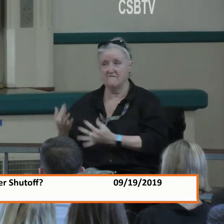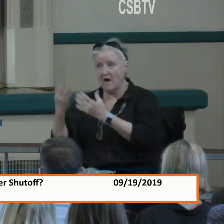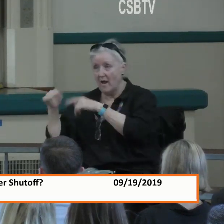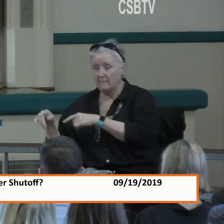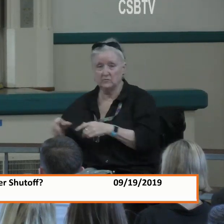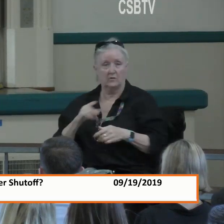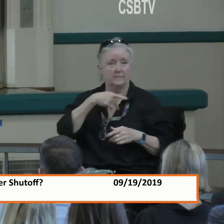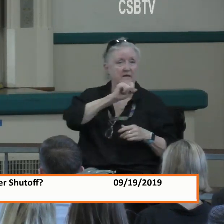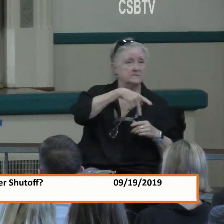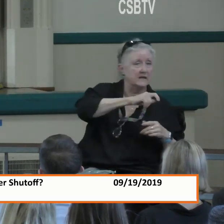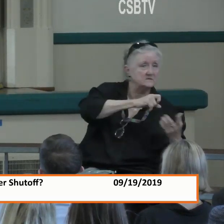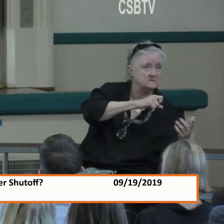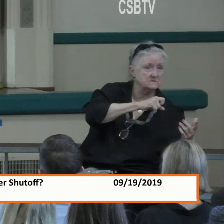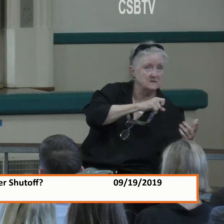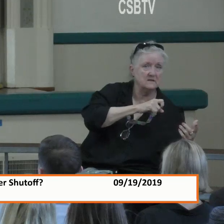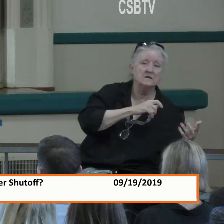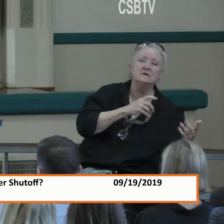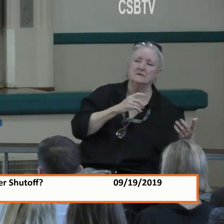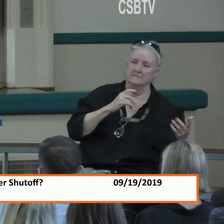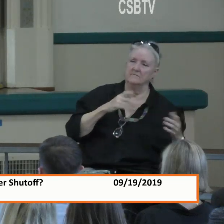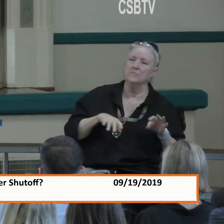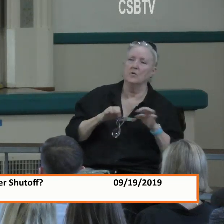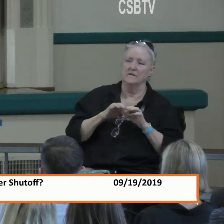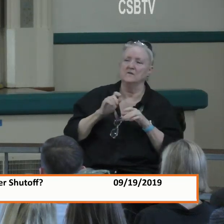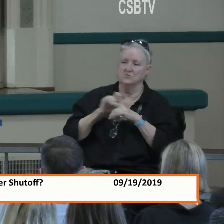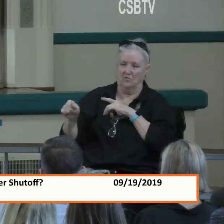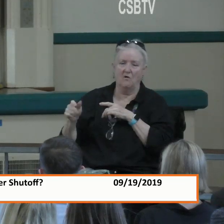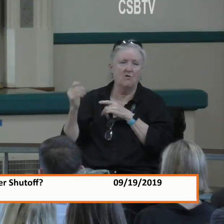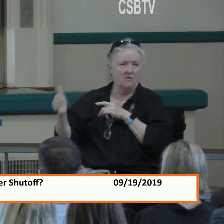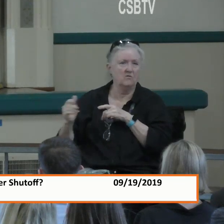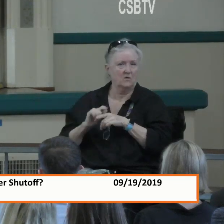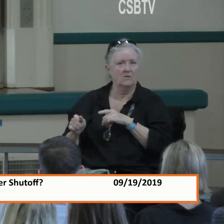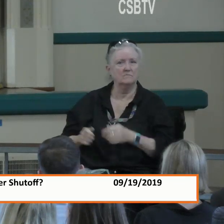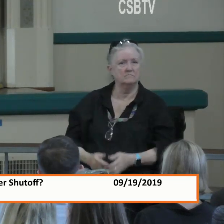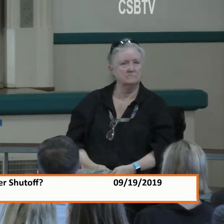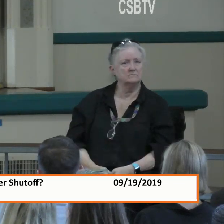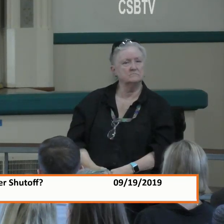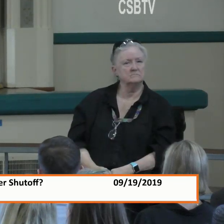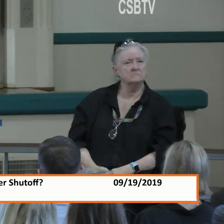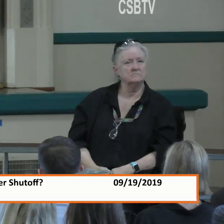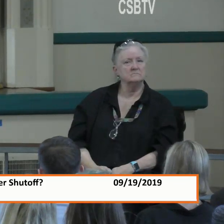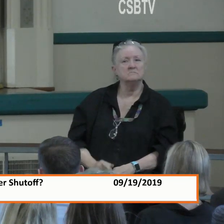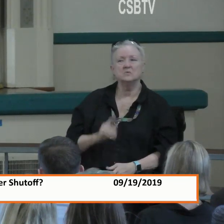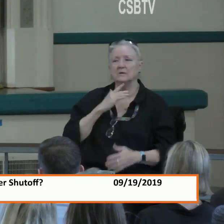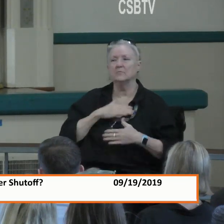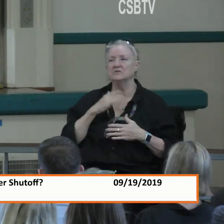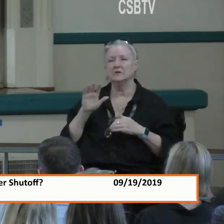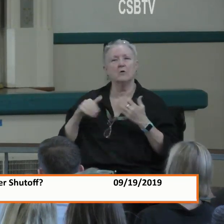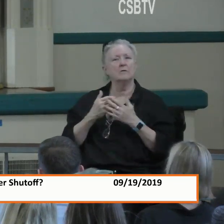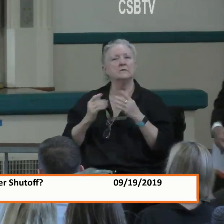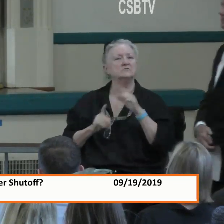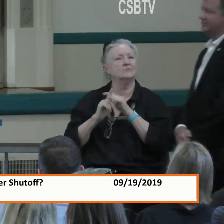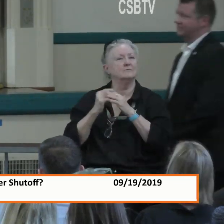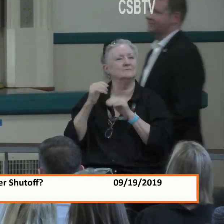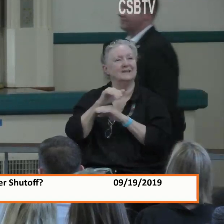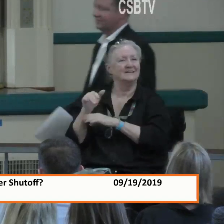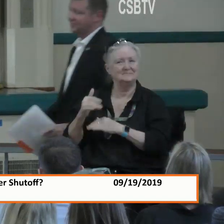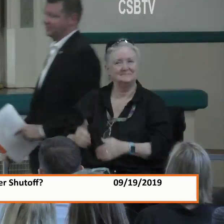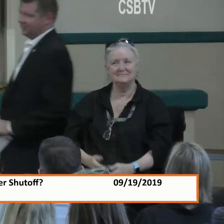or a PSPS, it's really important that you give us that call so that we can come out there and check on it. So really appreciate everybody being here tonight.